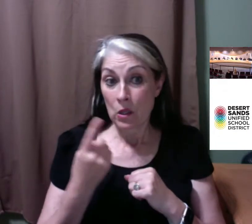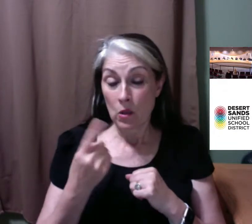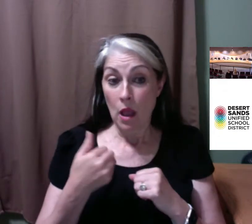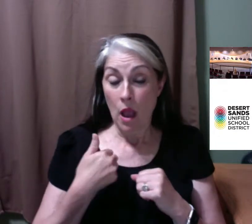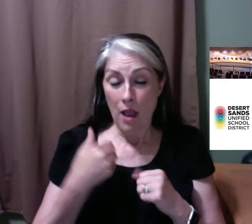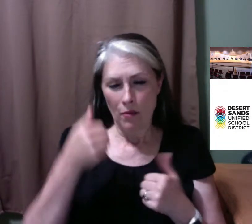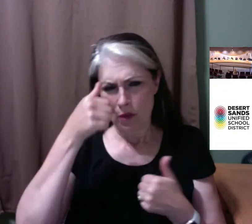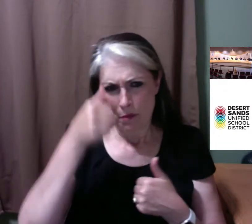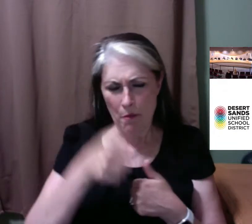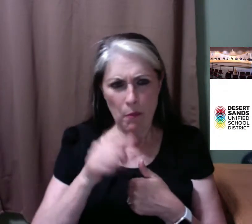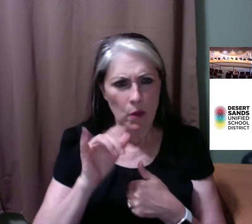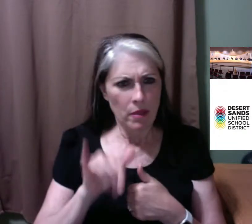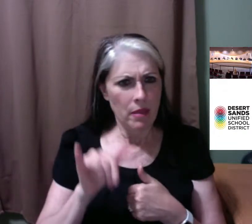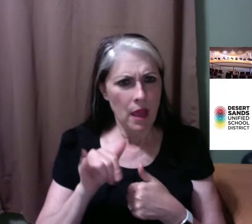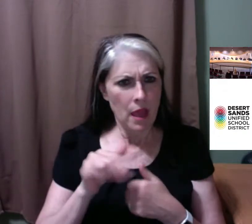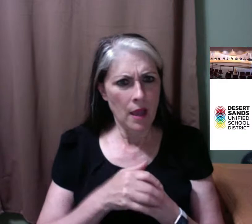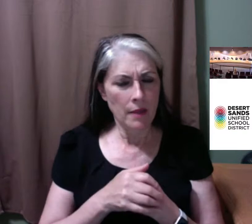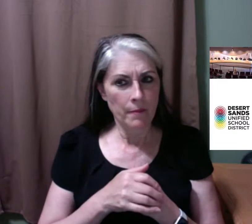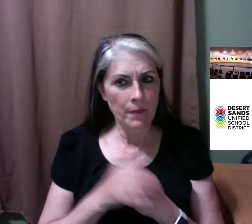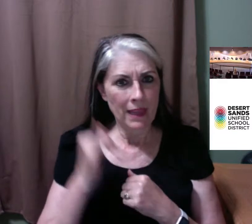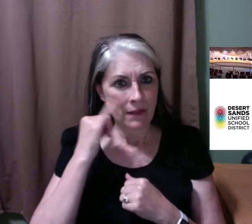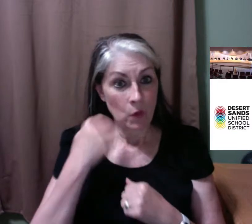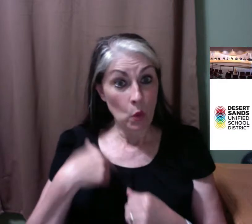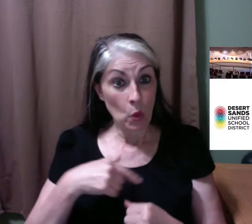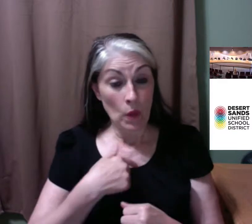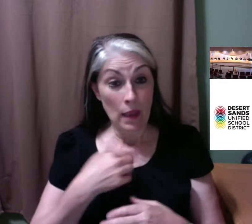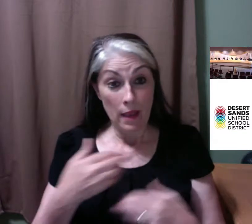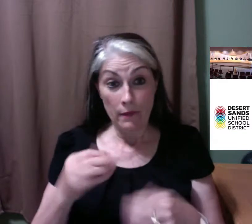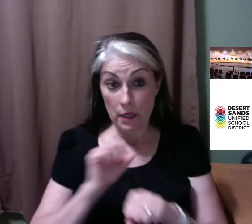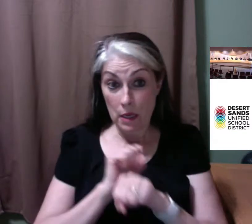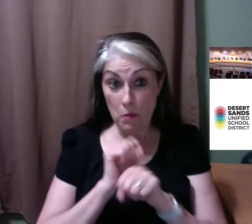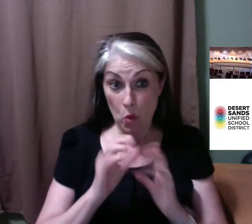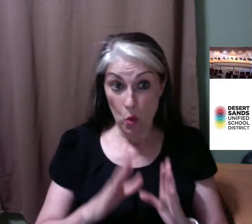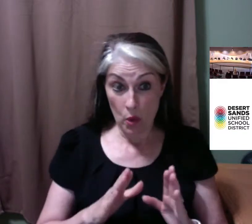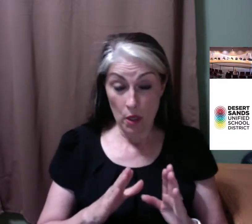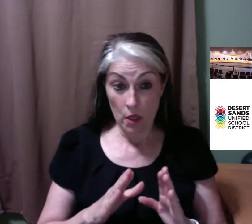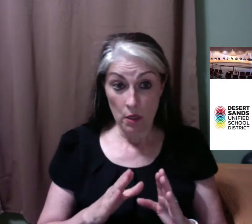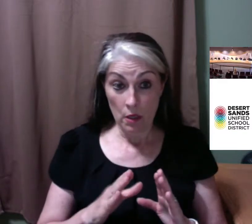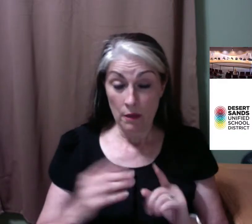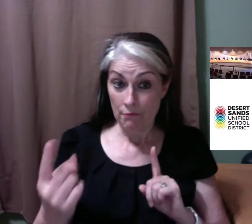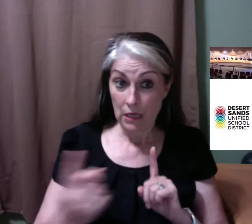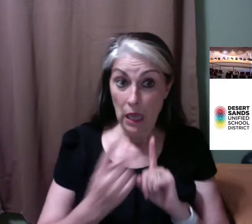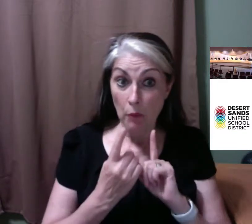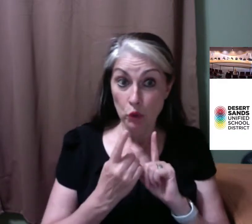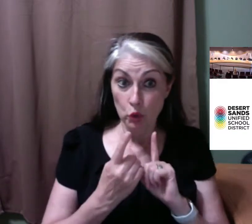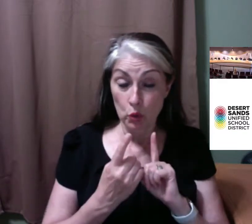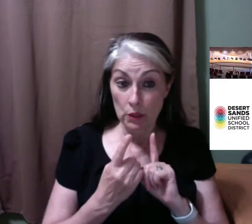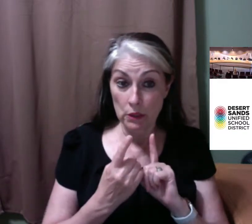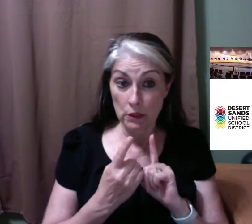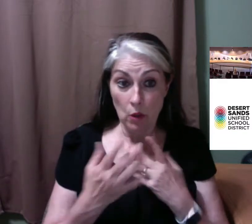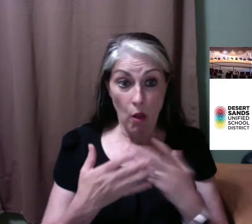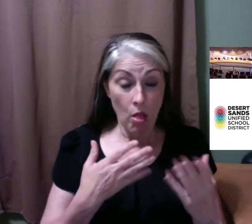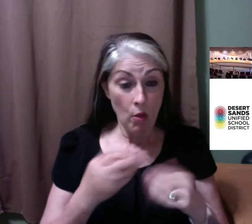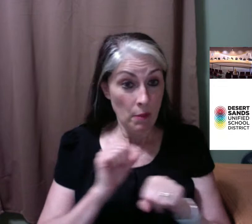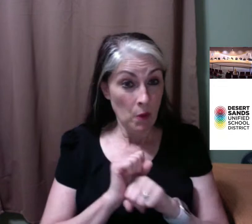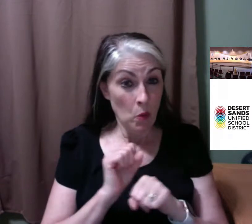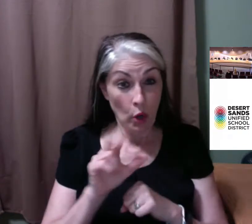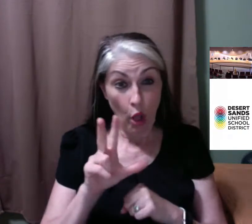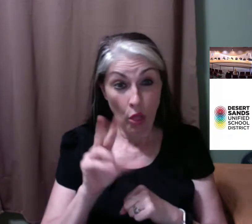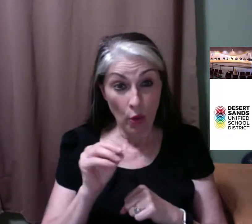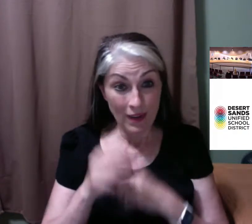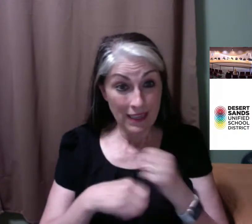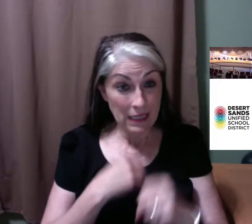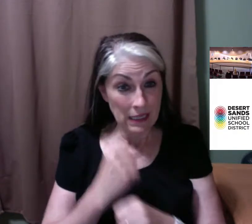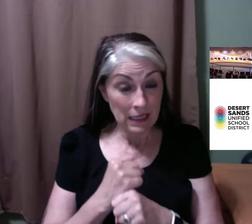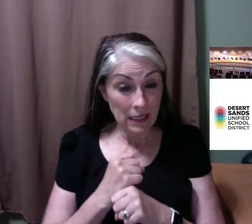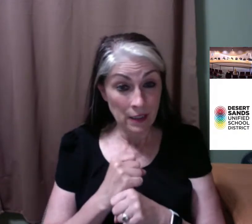ever remembered this is, so if we get an employee and that employee comes to us, even though they've been working 30 years for